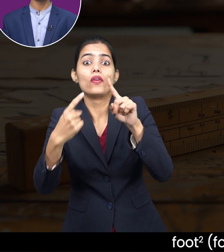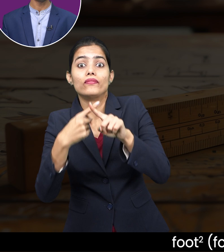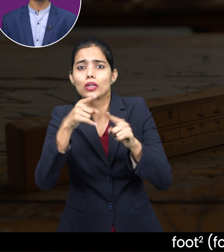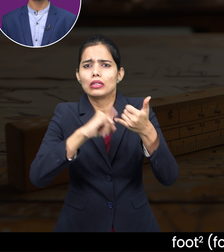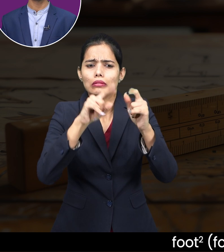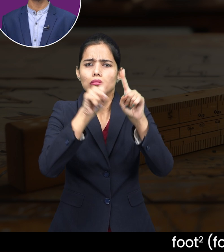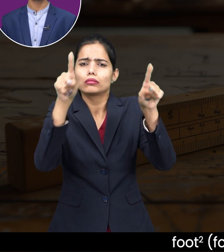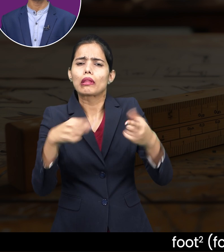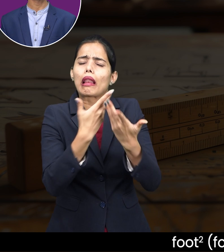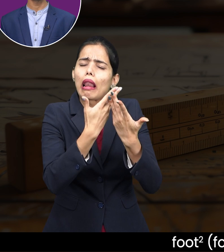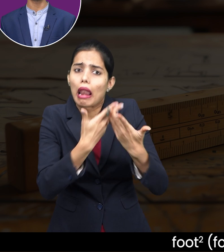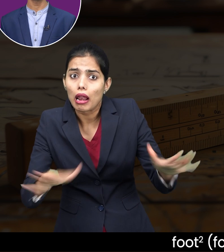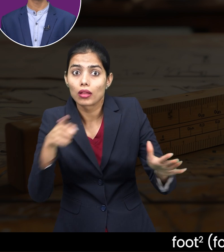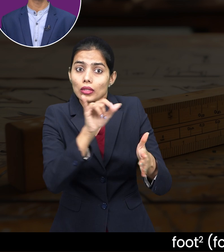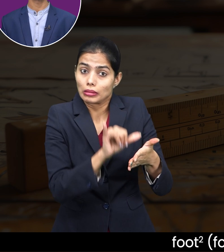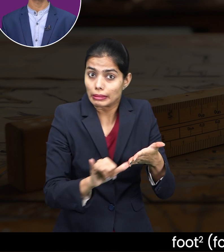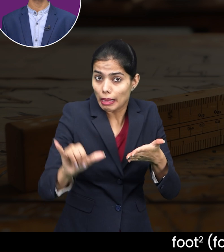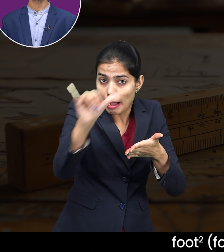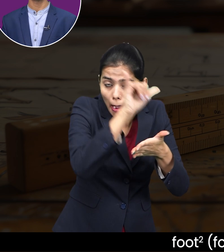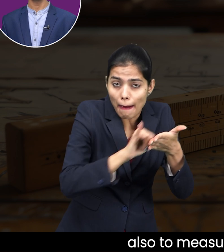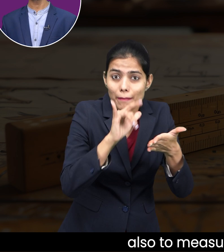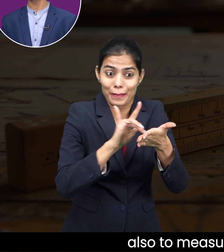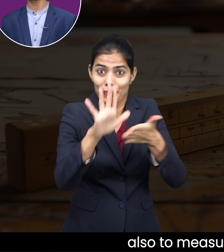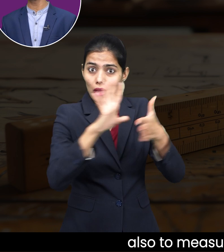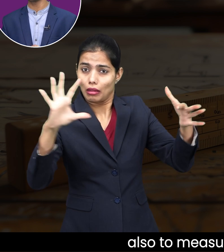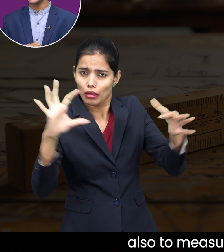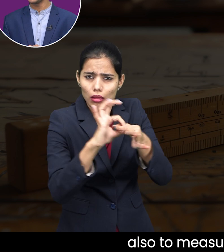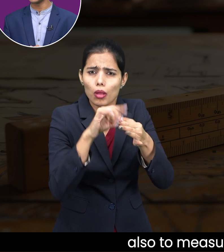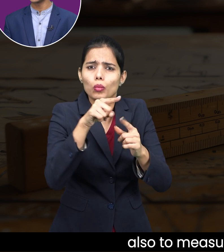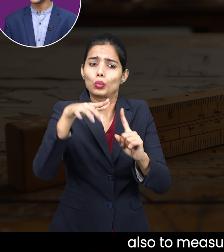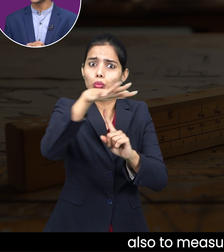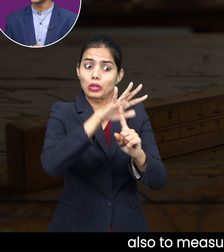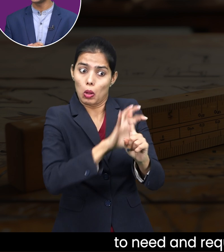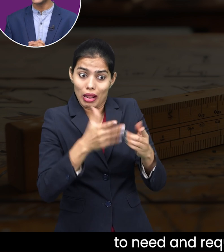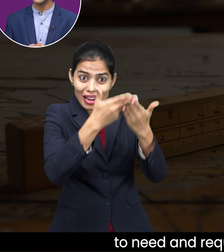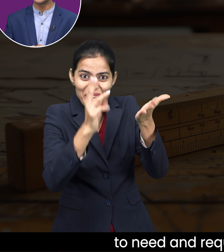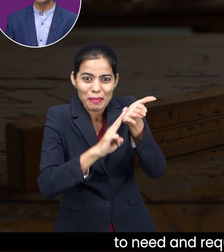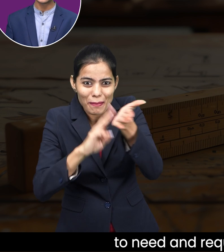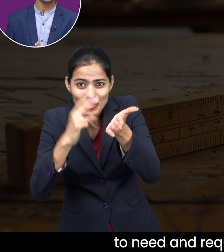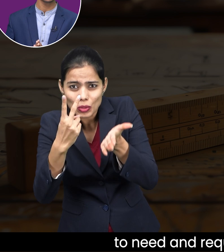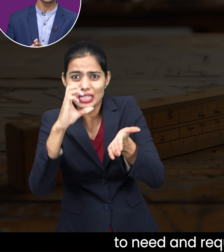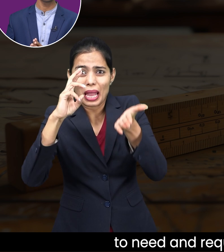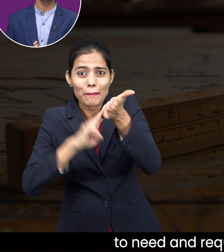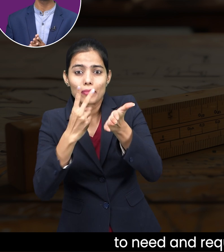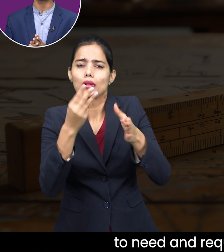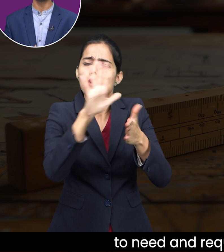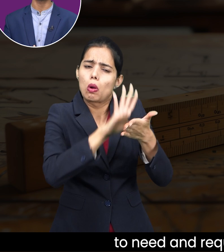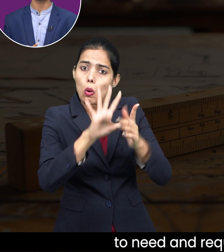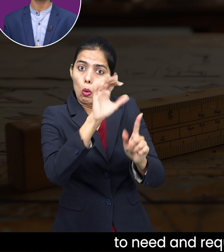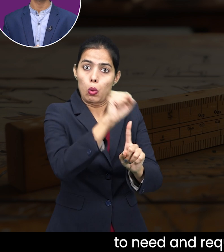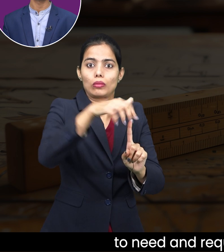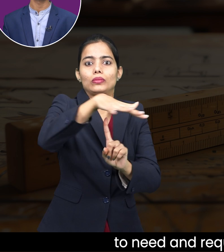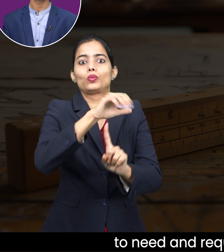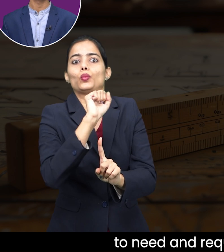foot square, etc. also to measure the areas according to need and requirement of the